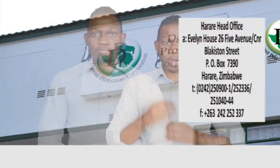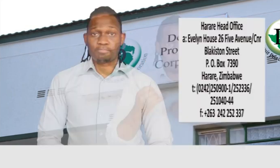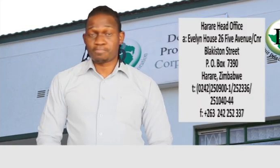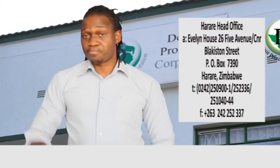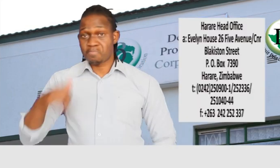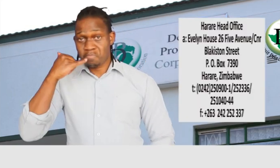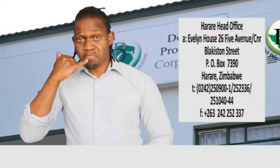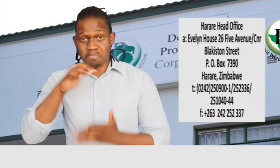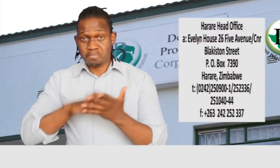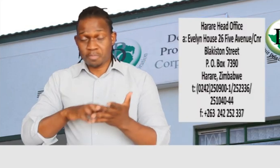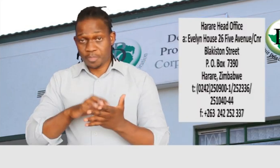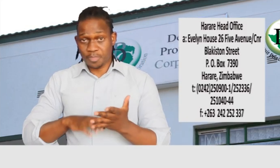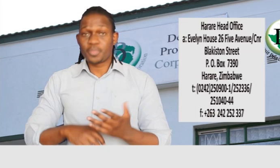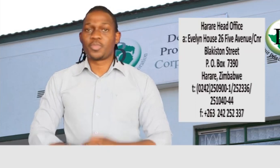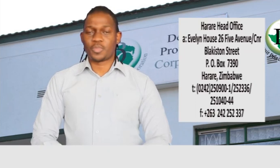The contact details are on the screen.